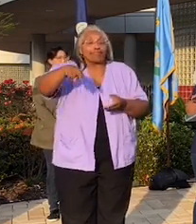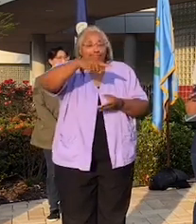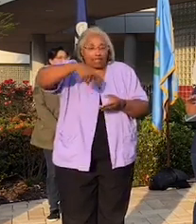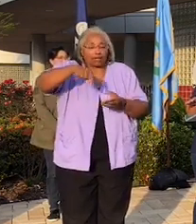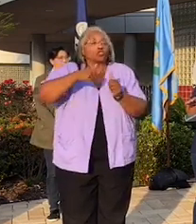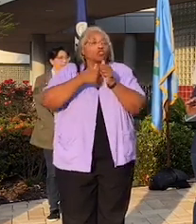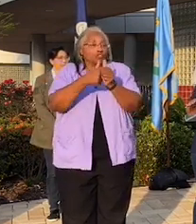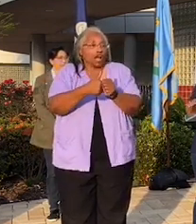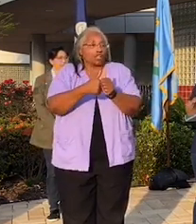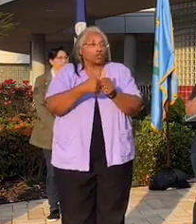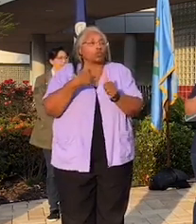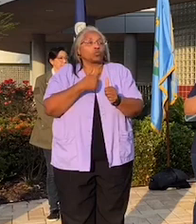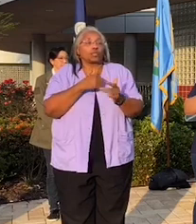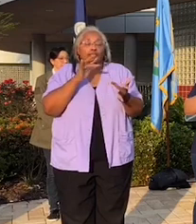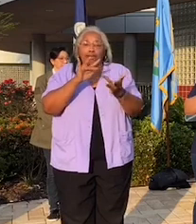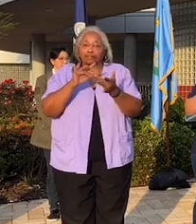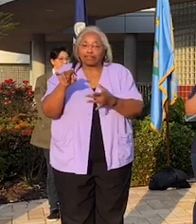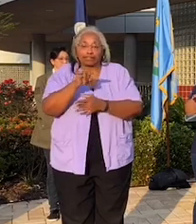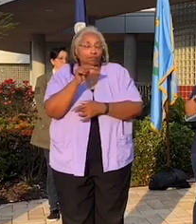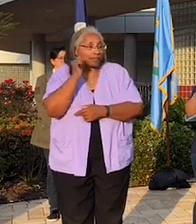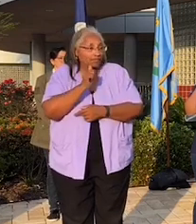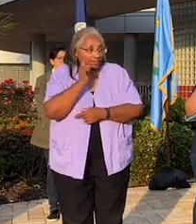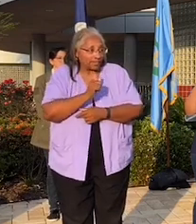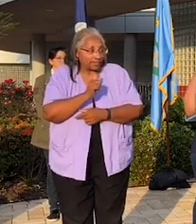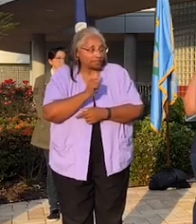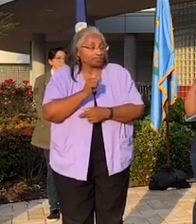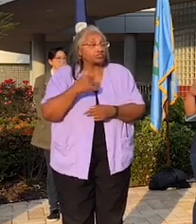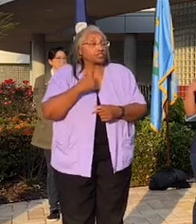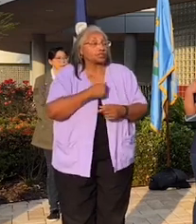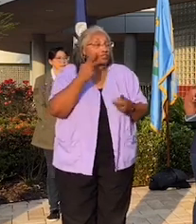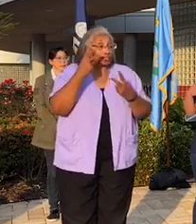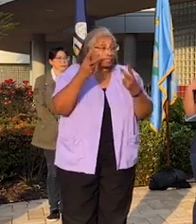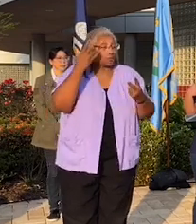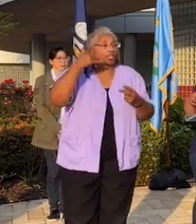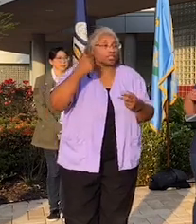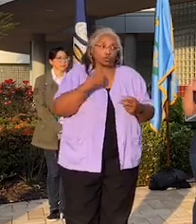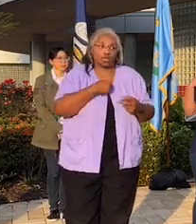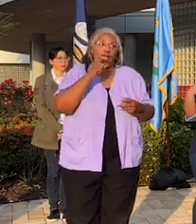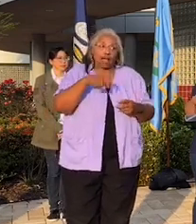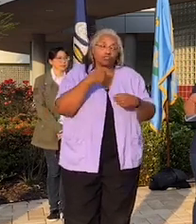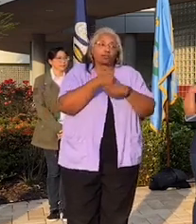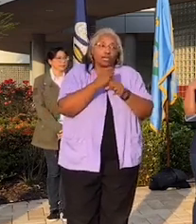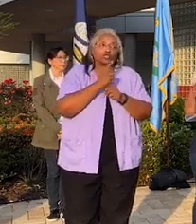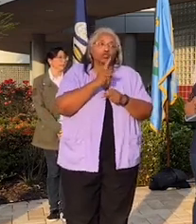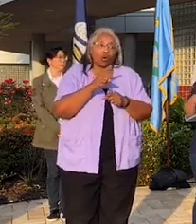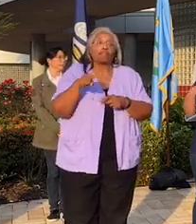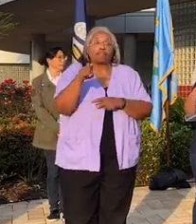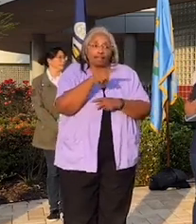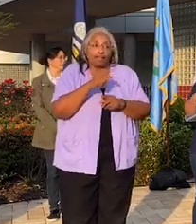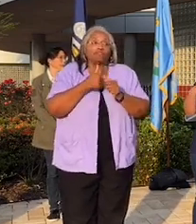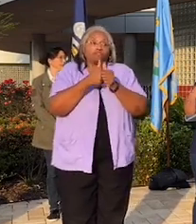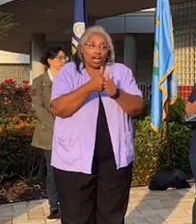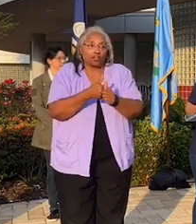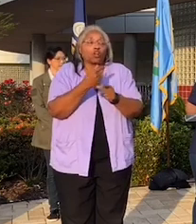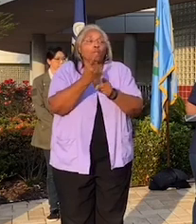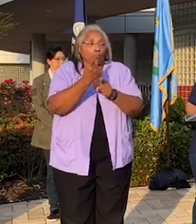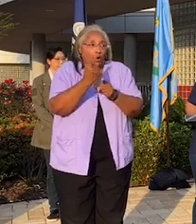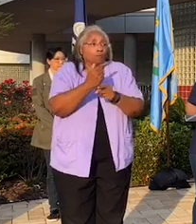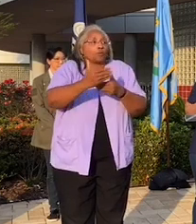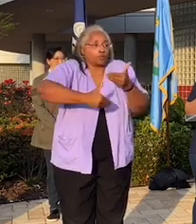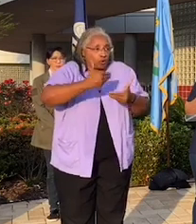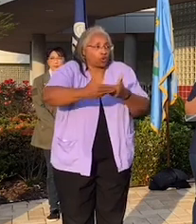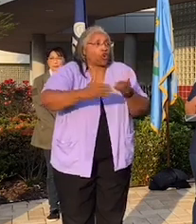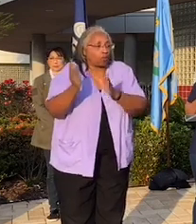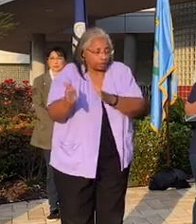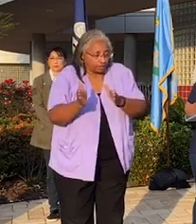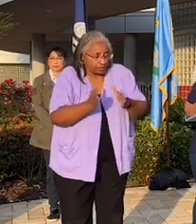touch them daily, and we are seeing, because we have to be the eyes on that to make sure that they're following proper protocols and procedures,